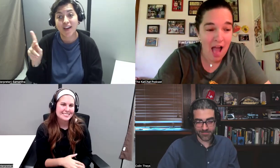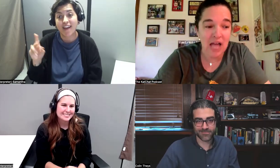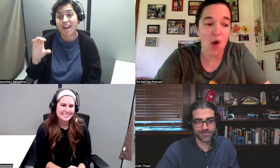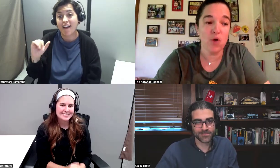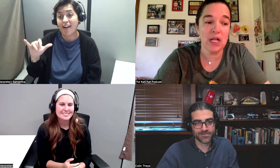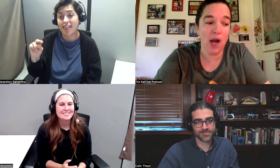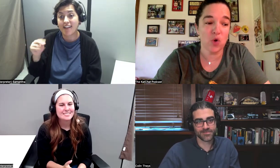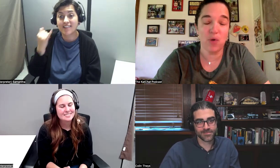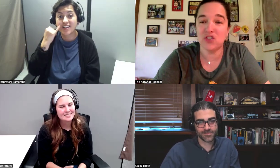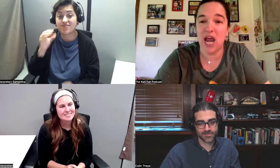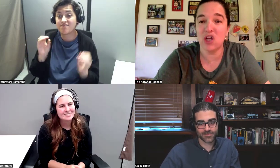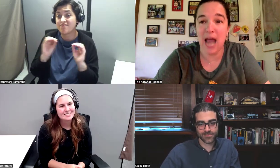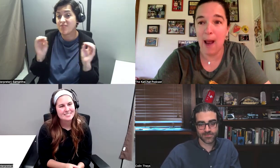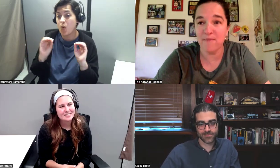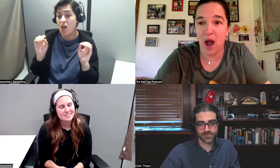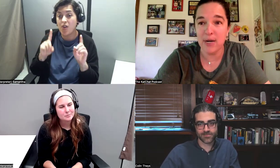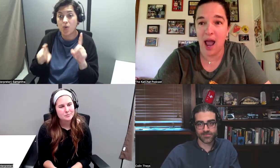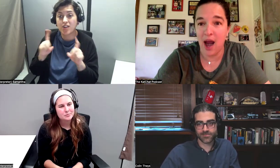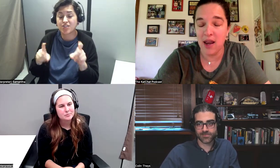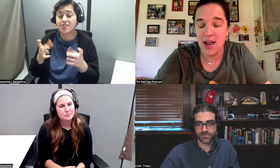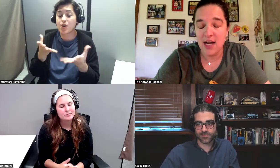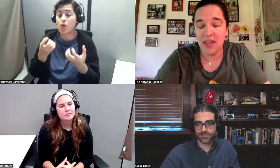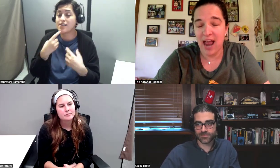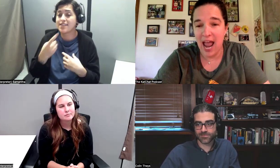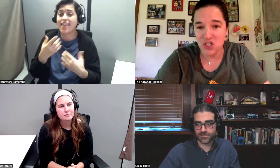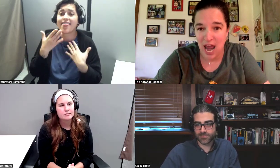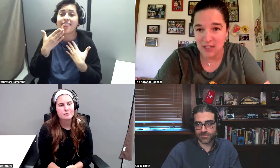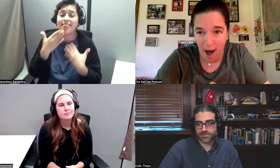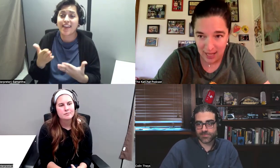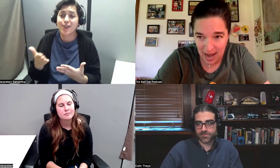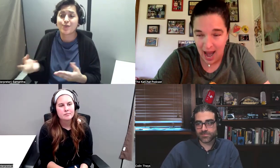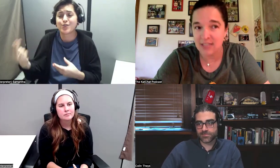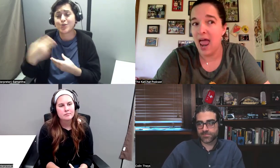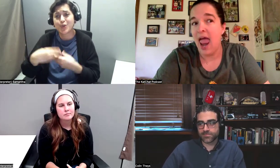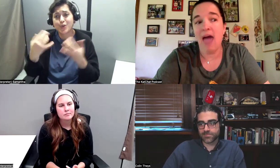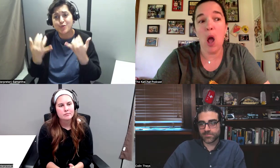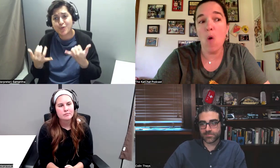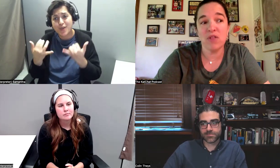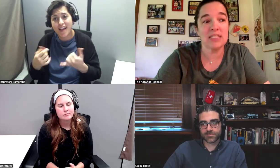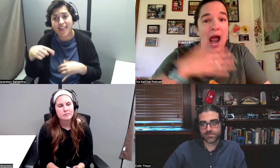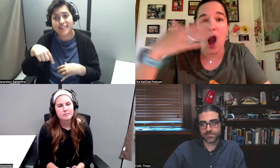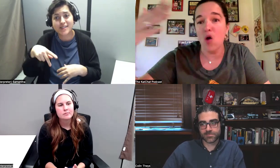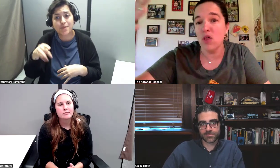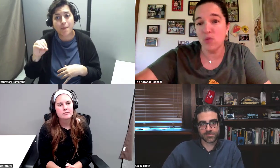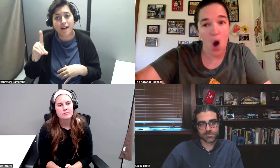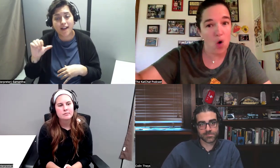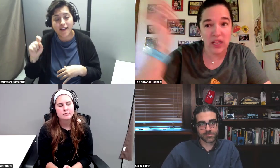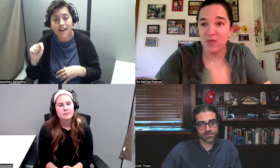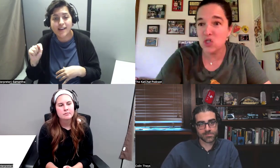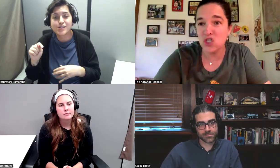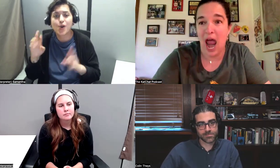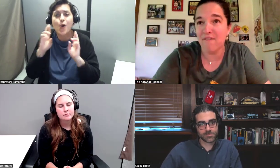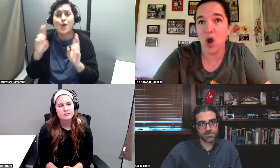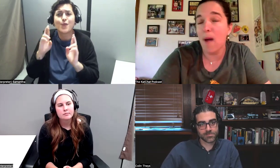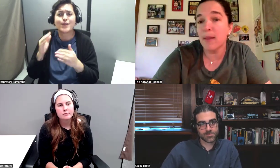nothing else, I really want to appreciate your time for coming on to the Cat Chat podcast. And hopefully down the road in